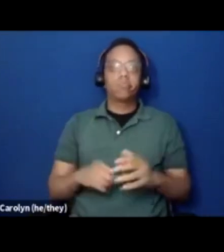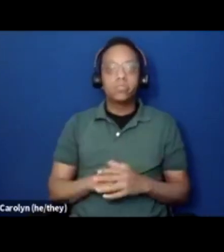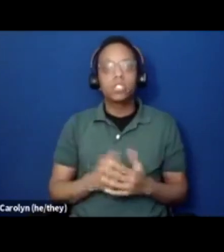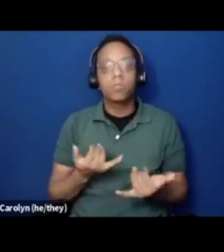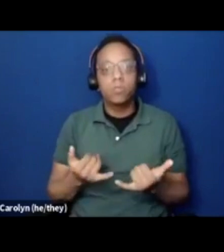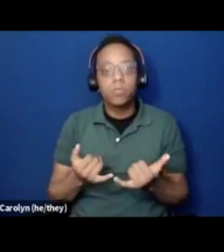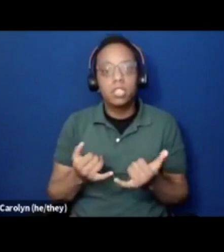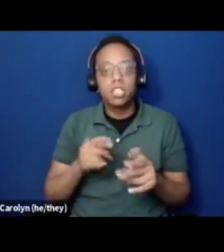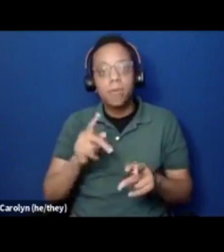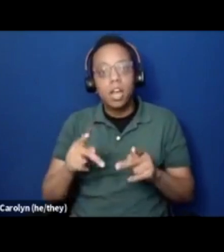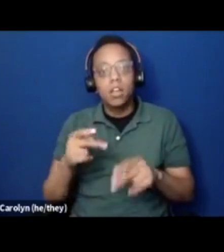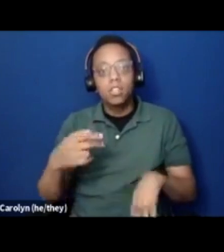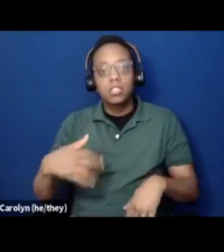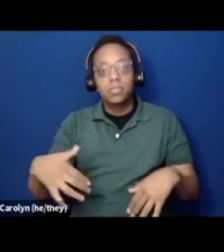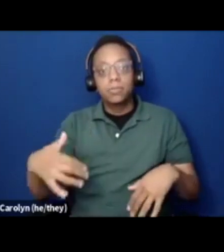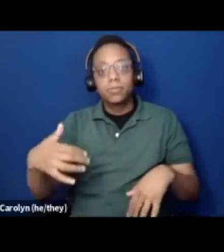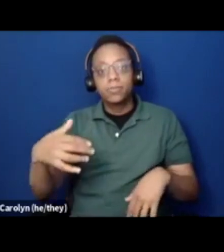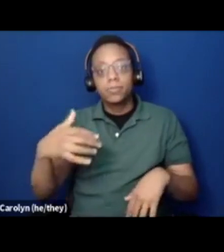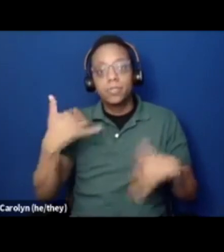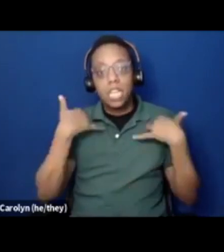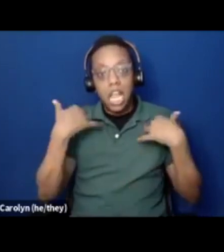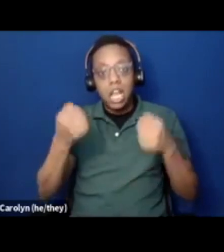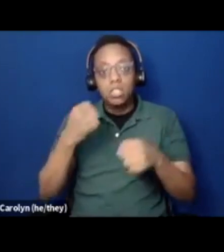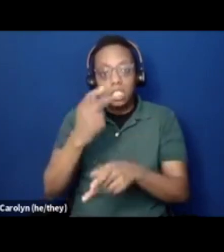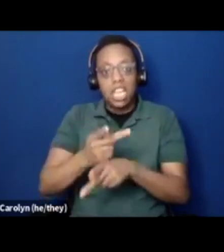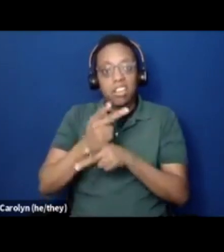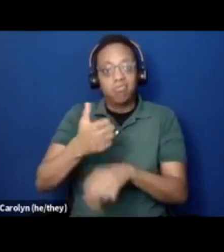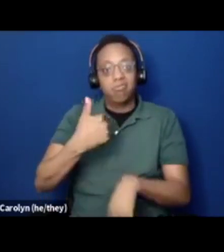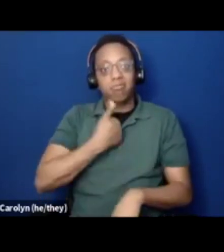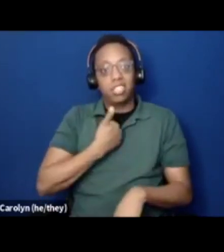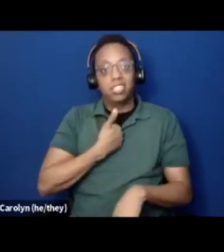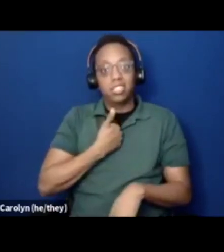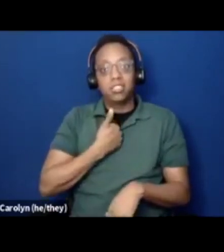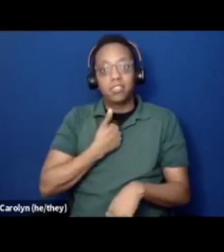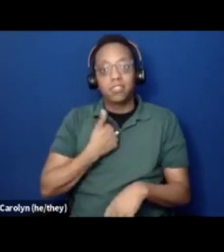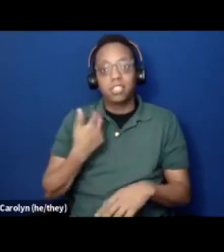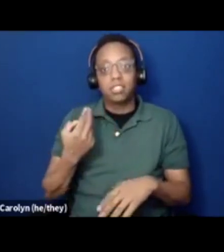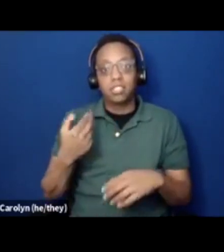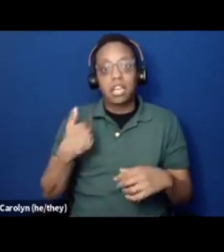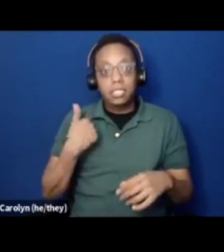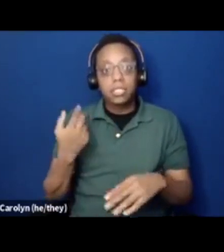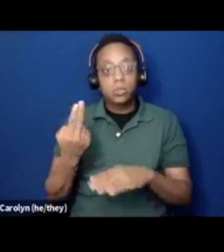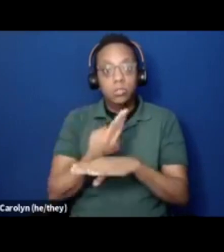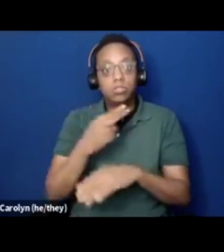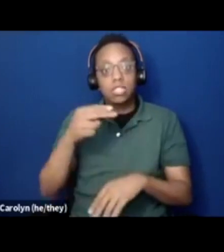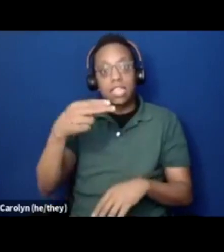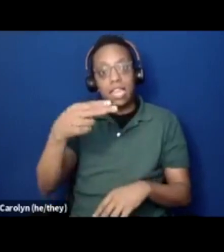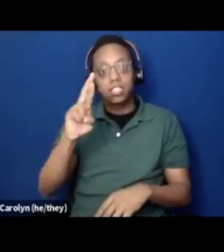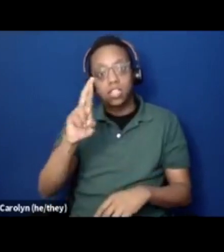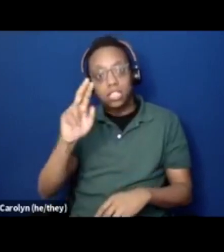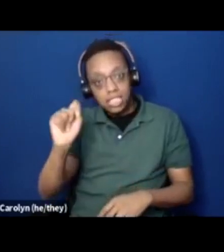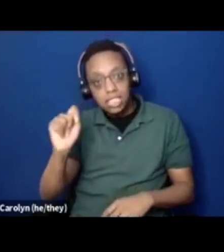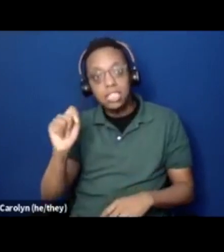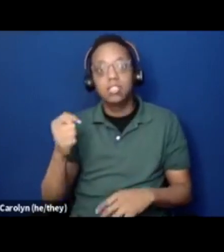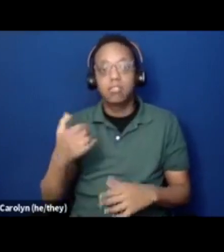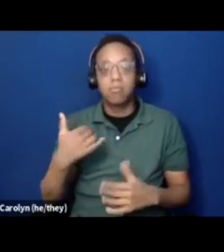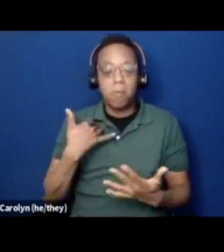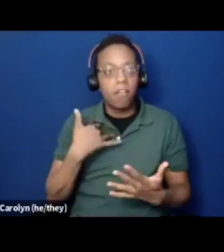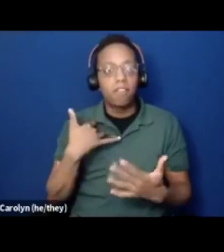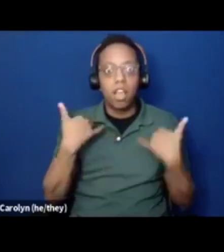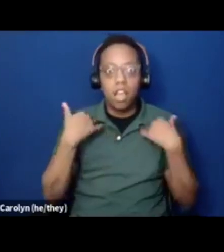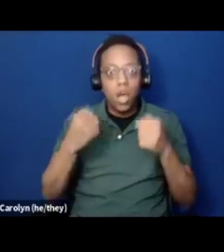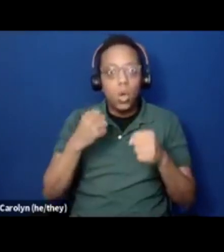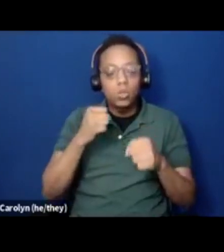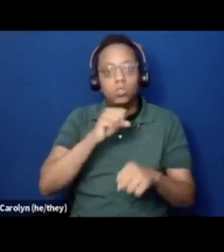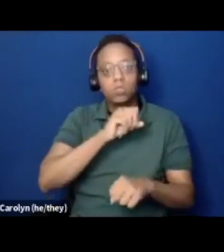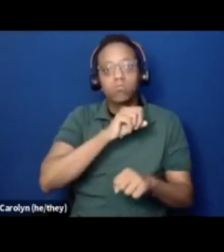you know, even myself recently, you know, I'm still on HRT and stuff like that, or I still have health questions I may want. So